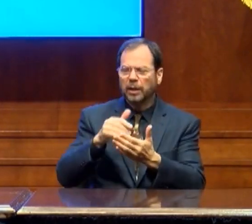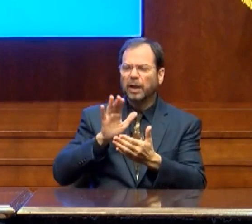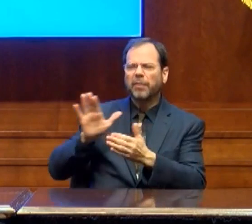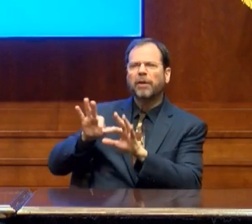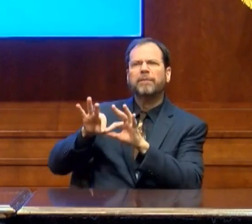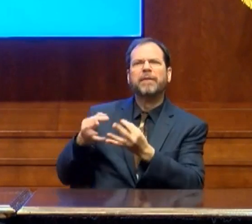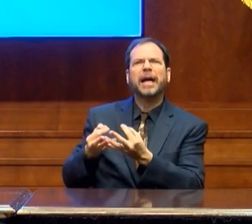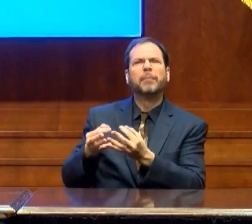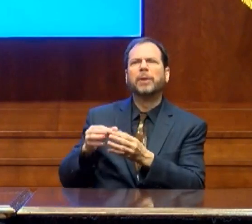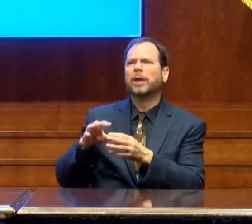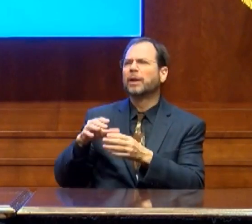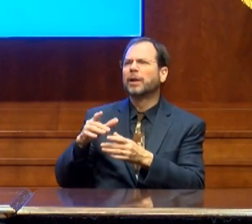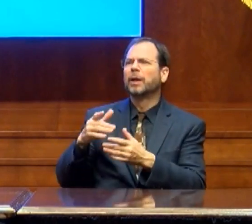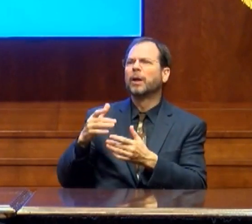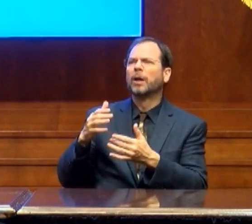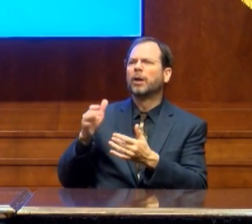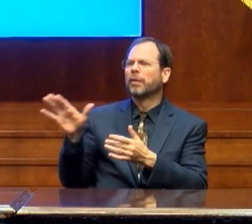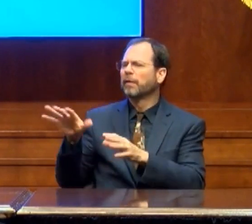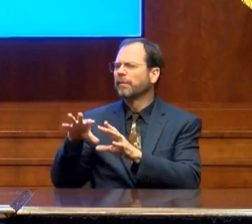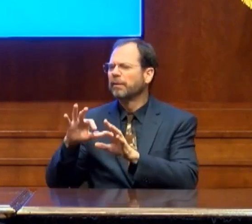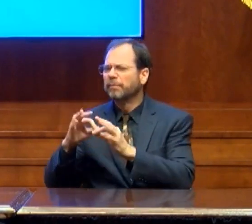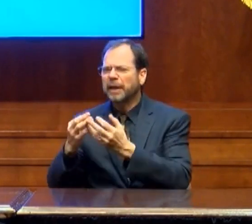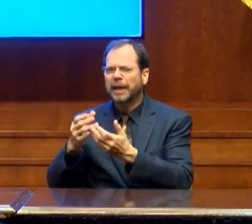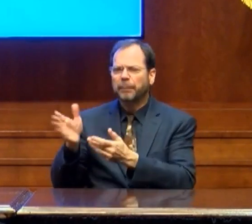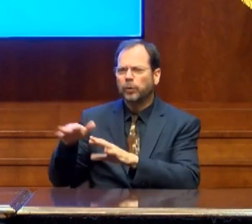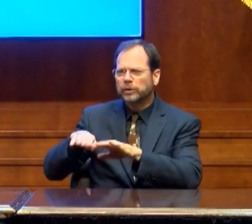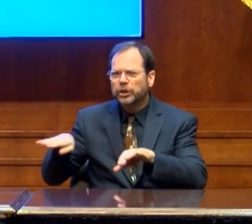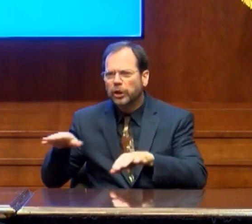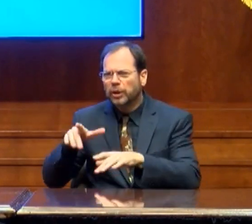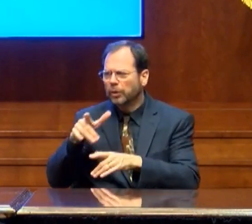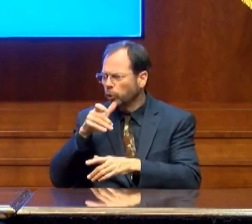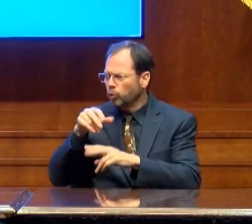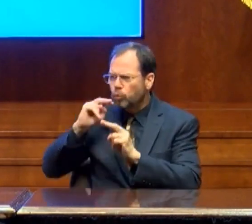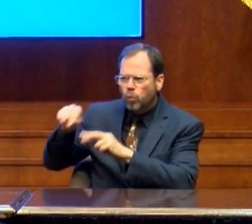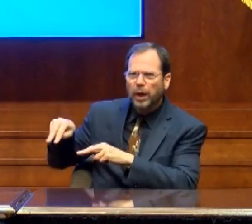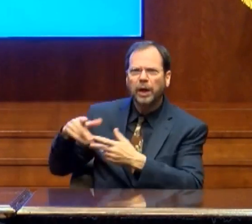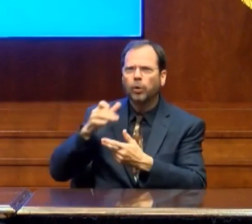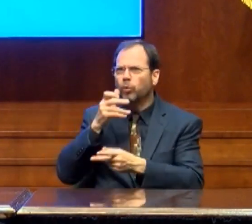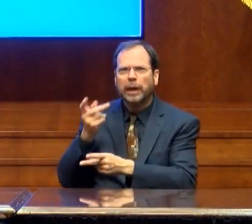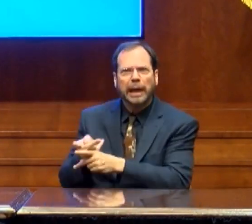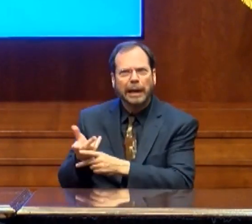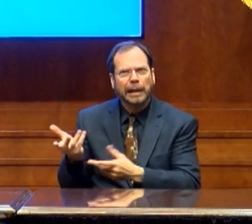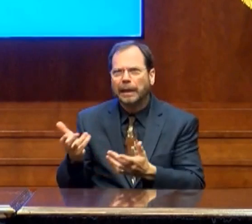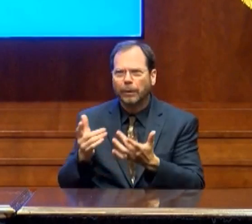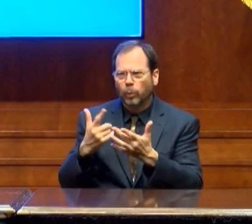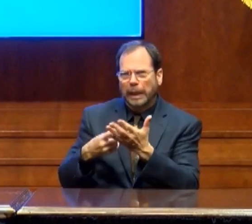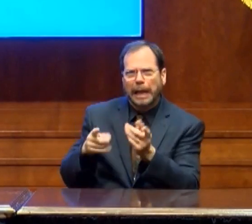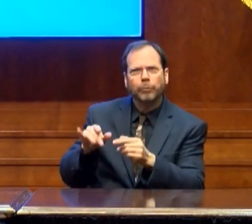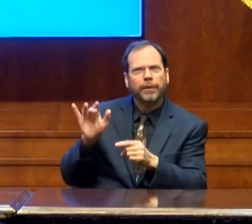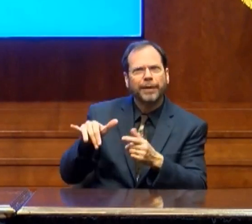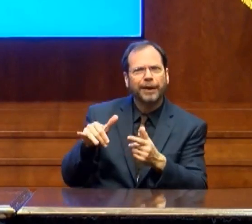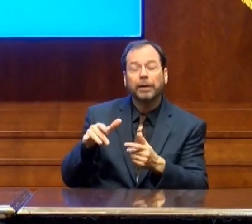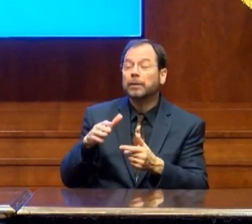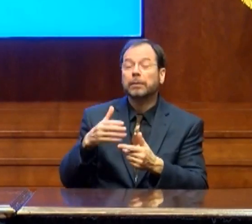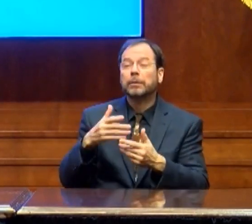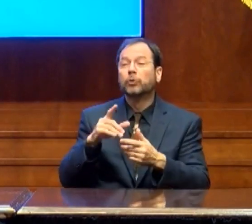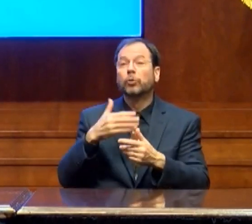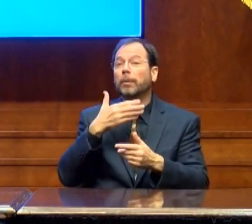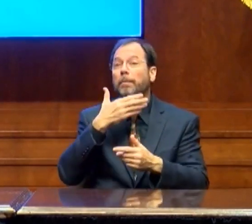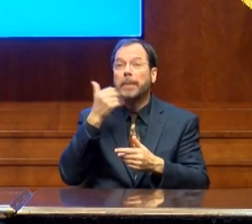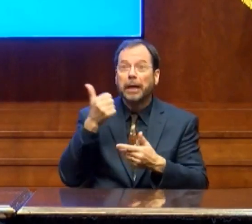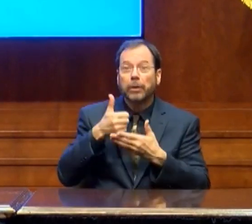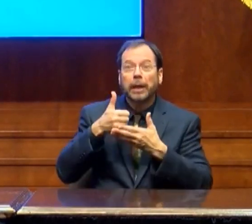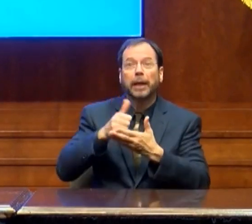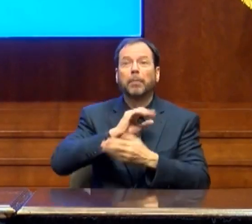children, what happens to their child during the course of the day? What happens with their child care needs? To better address that and to